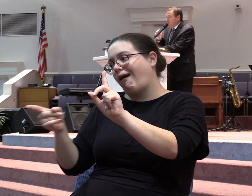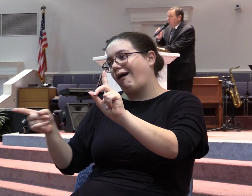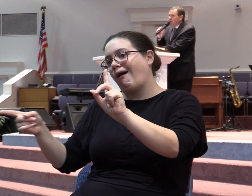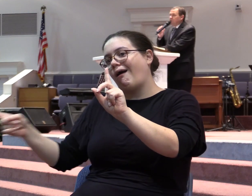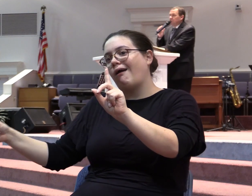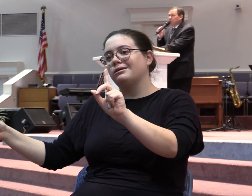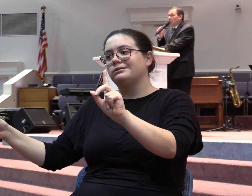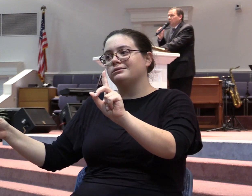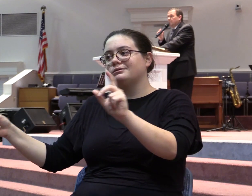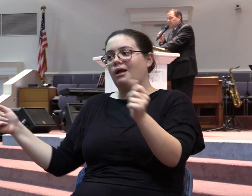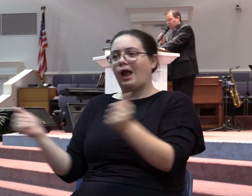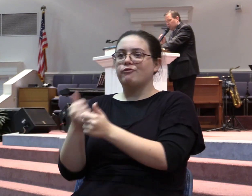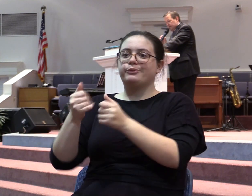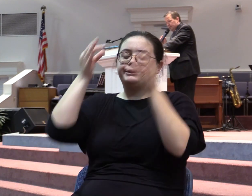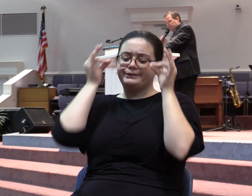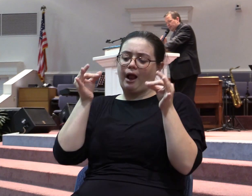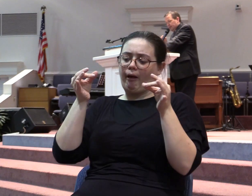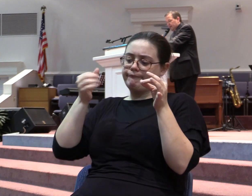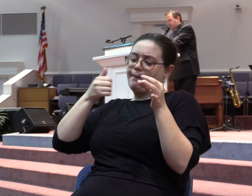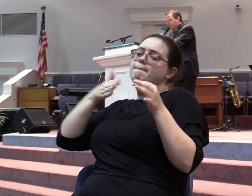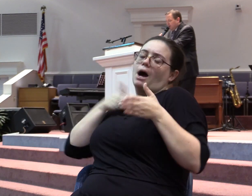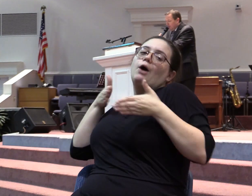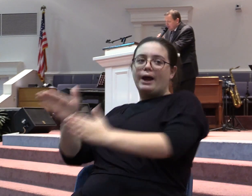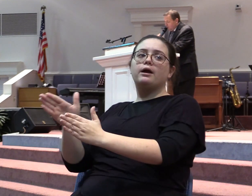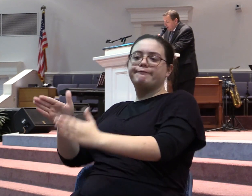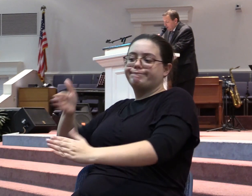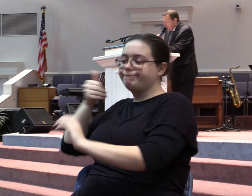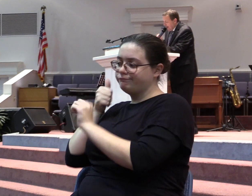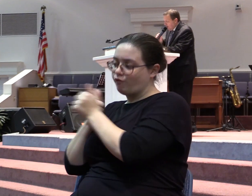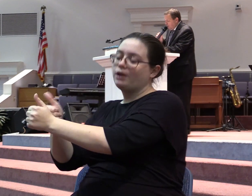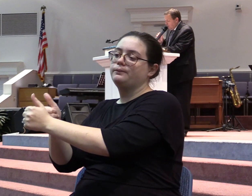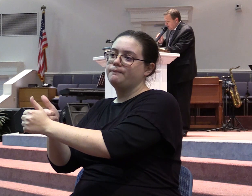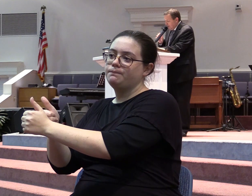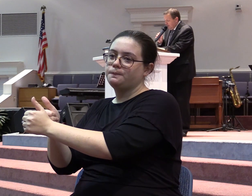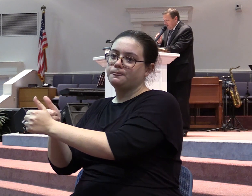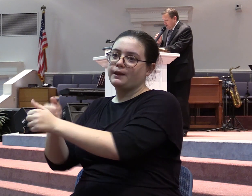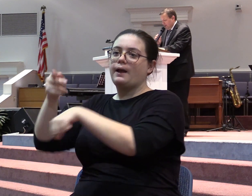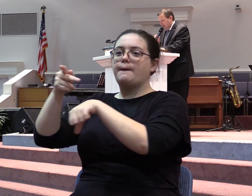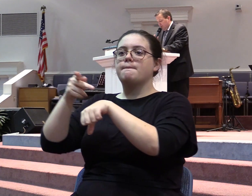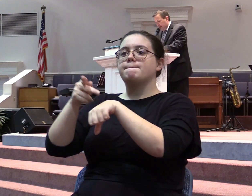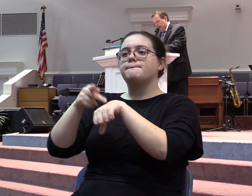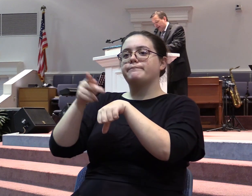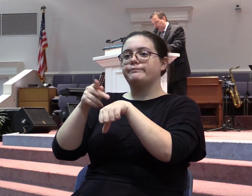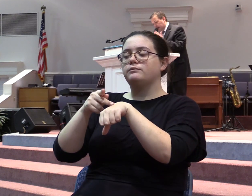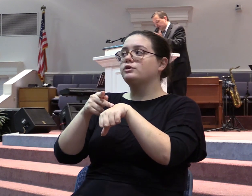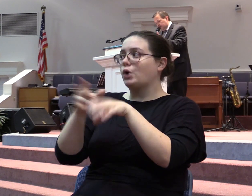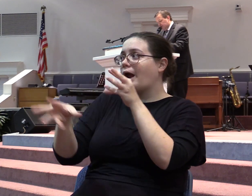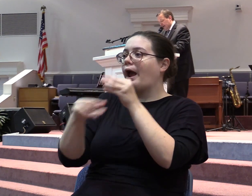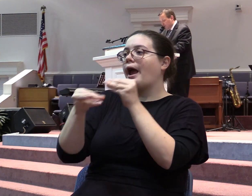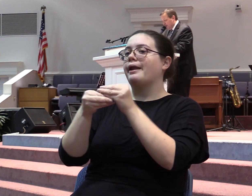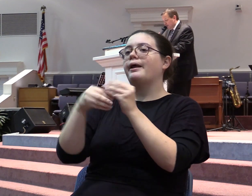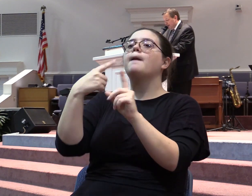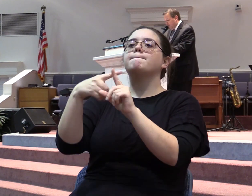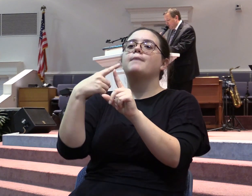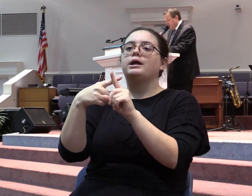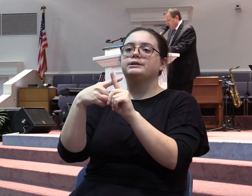turned everyone to his own way. And then the apostle Peter echoed those sentiments. But he added a positive slant